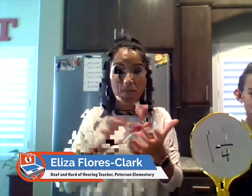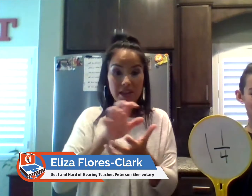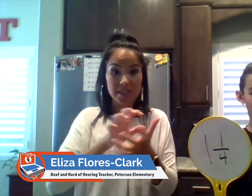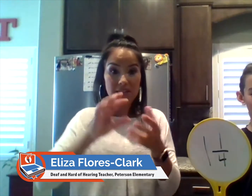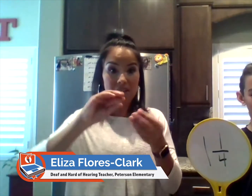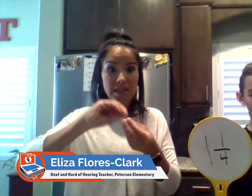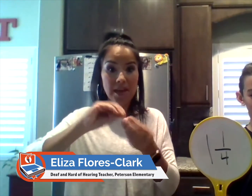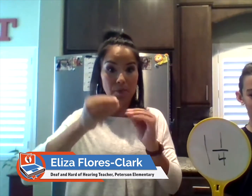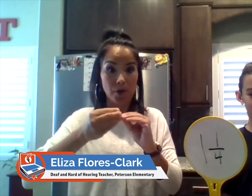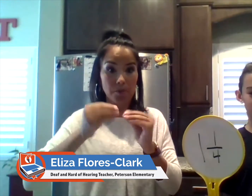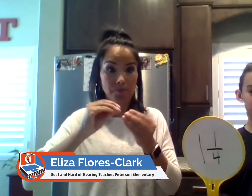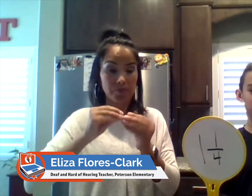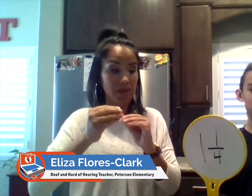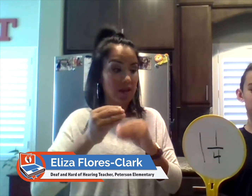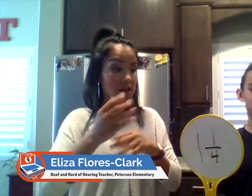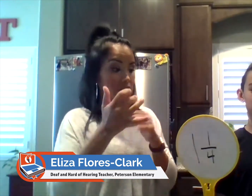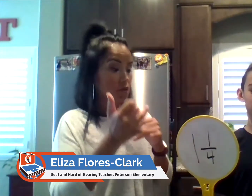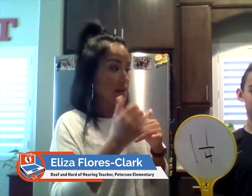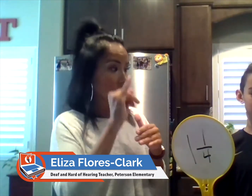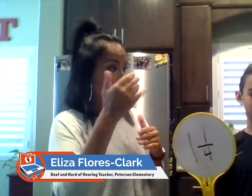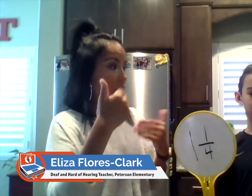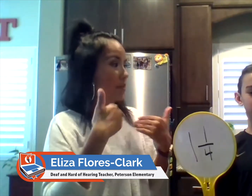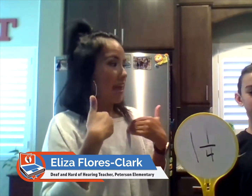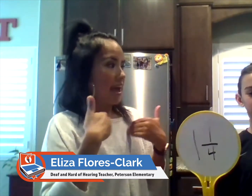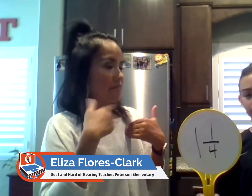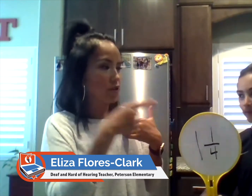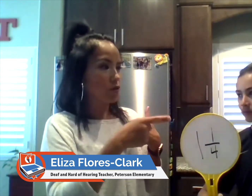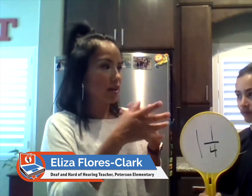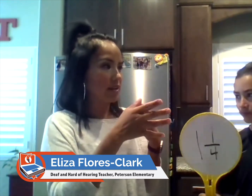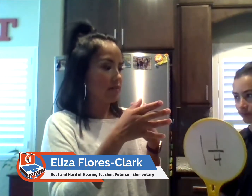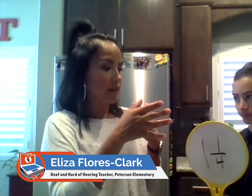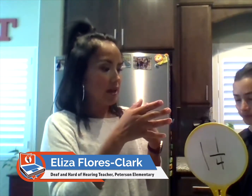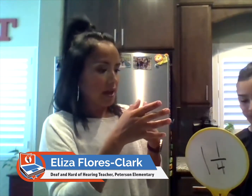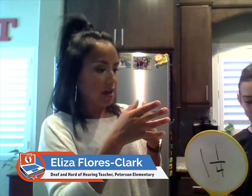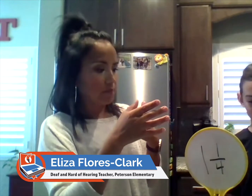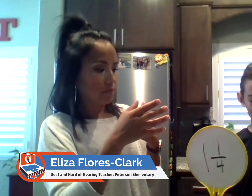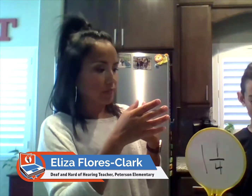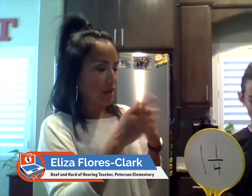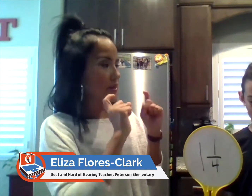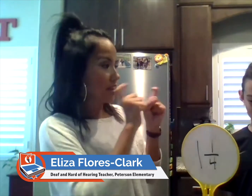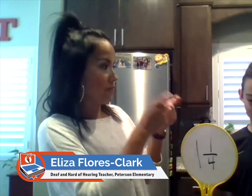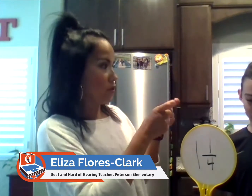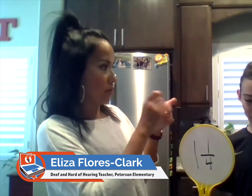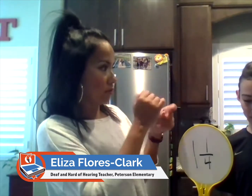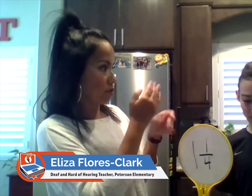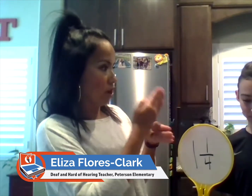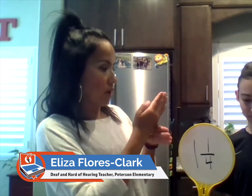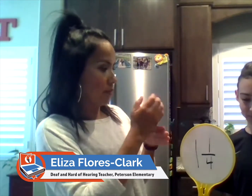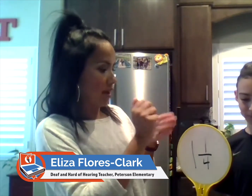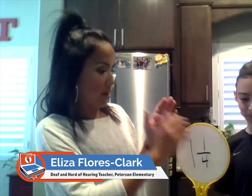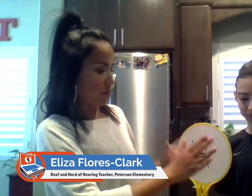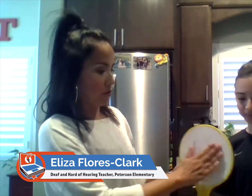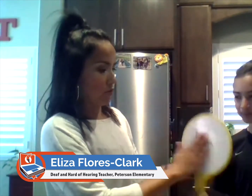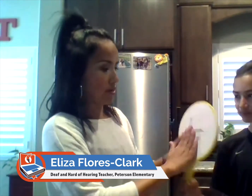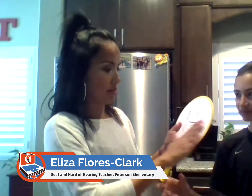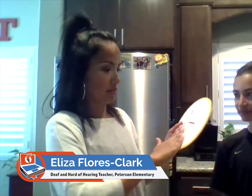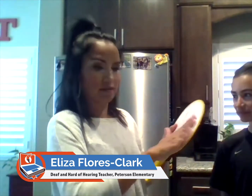mixed number. So now, Jane, I'm going to have you kind of, I'm going to give you a little job. I'm going to erase this